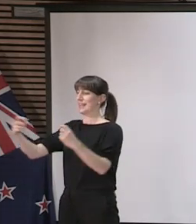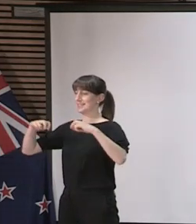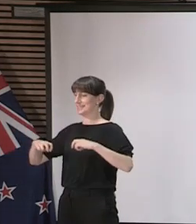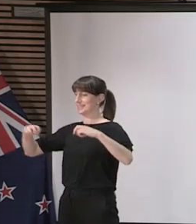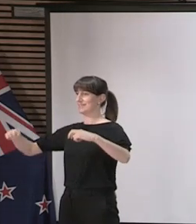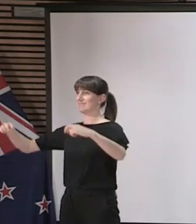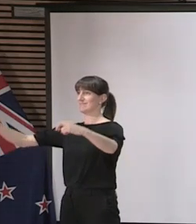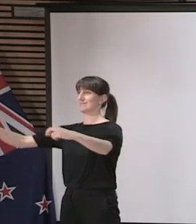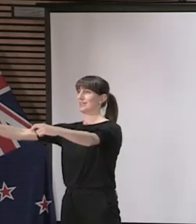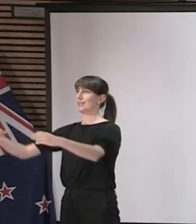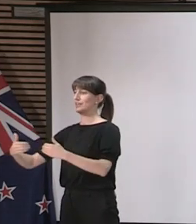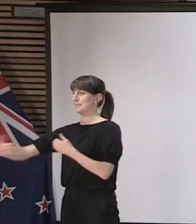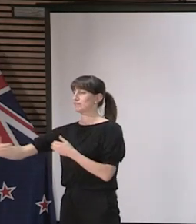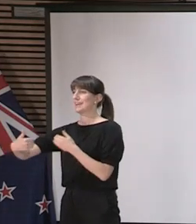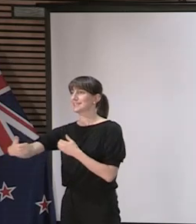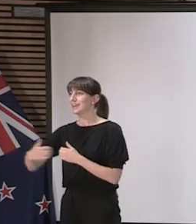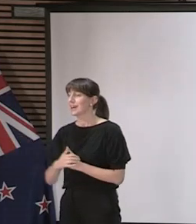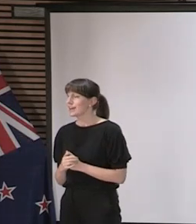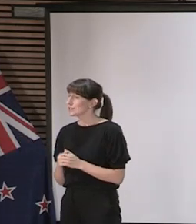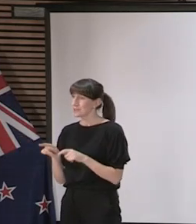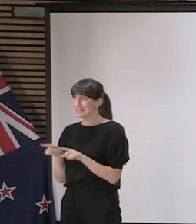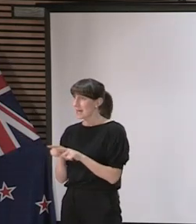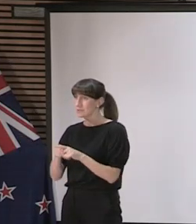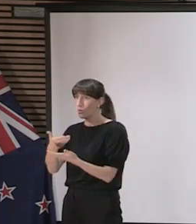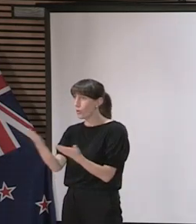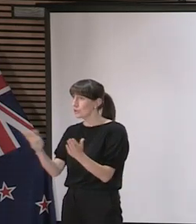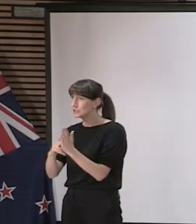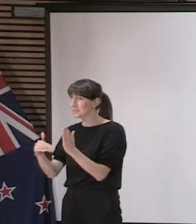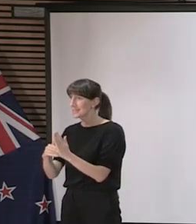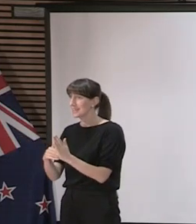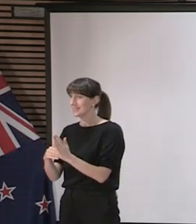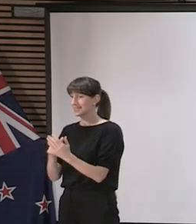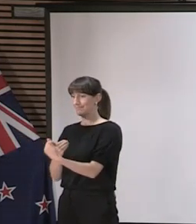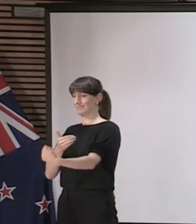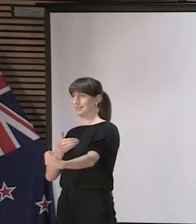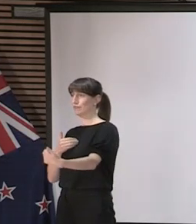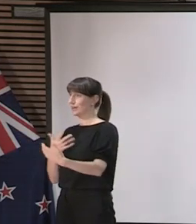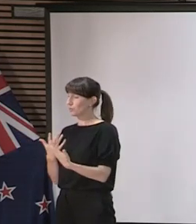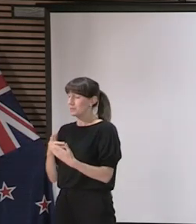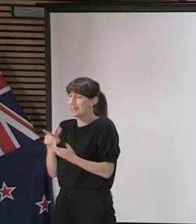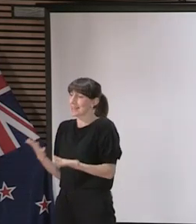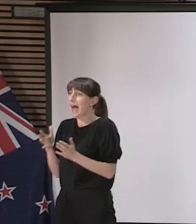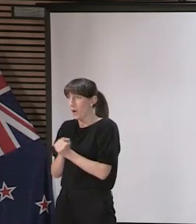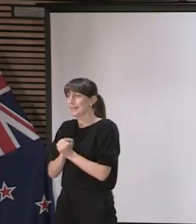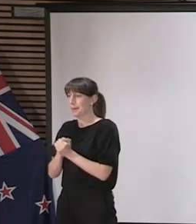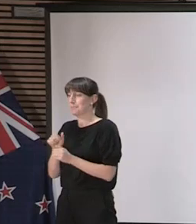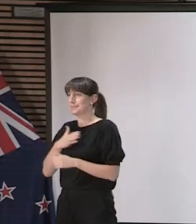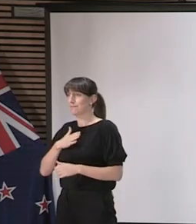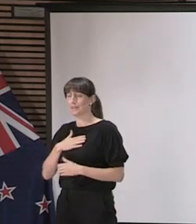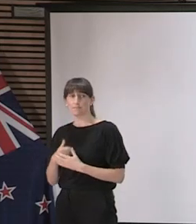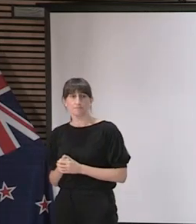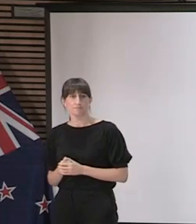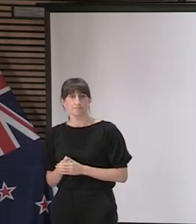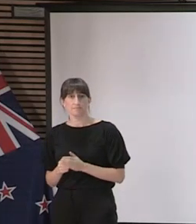in the country to do, which is to make sure that you're being as safe as possible and you're acting consistent with the public health advice. Are you aware of